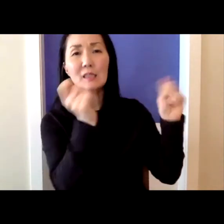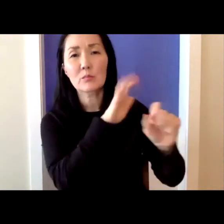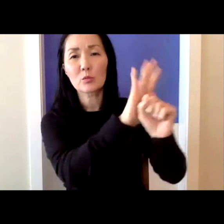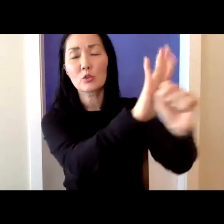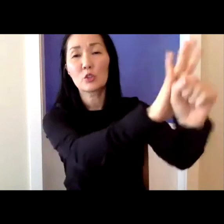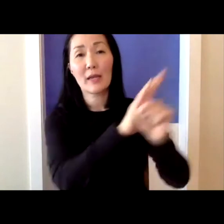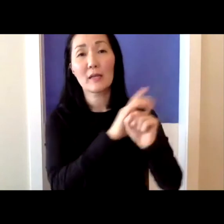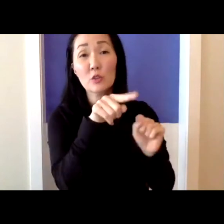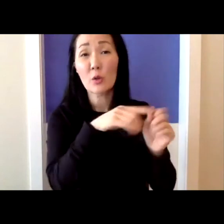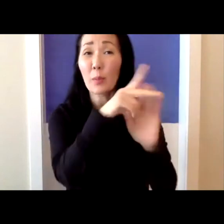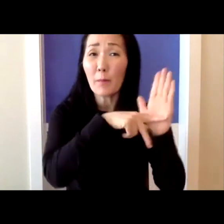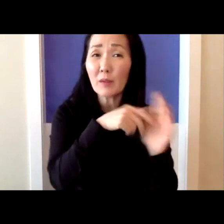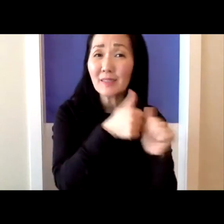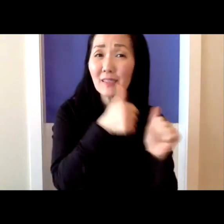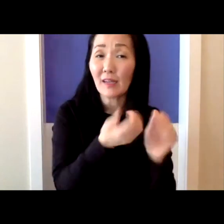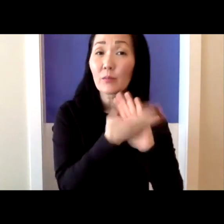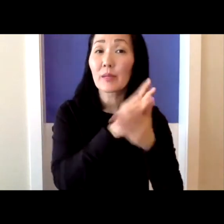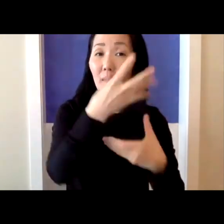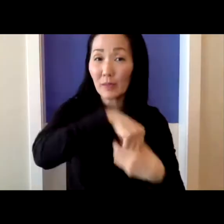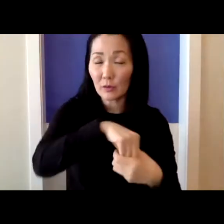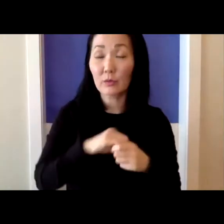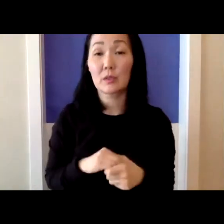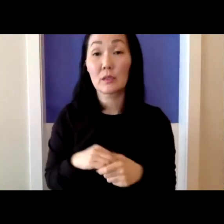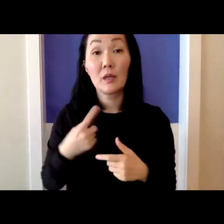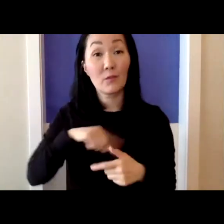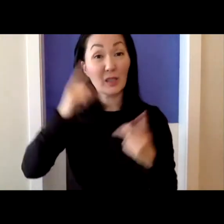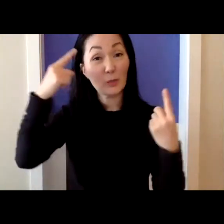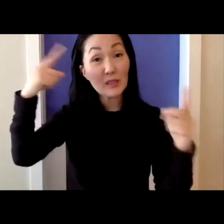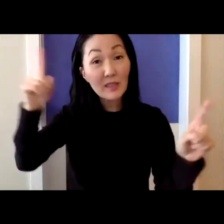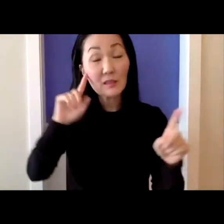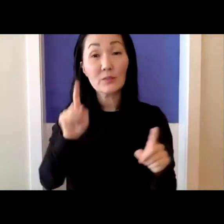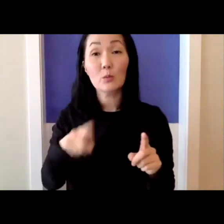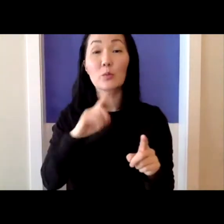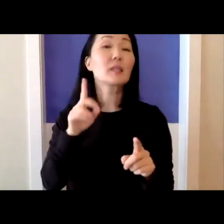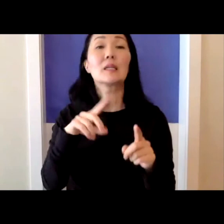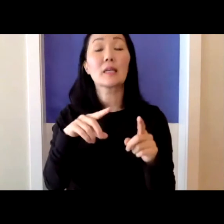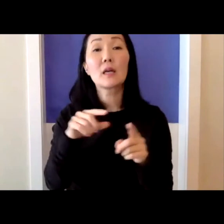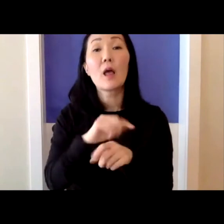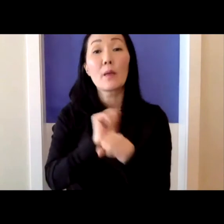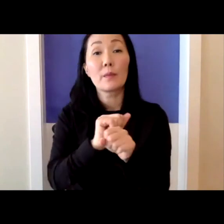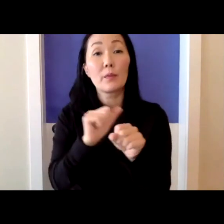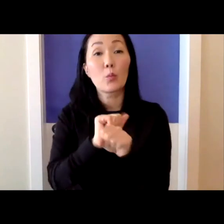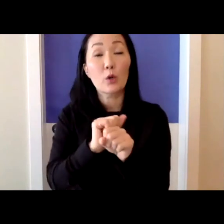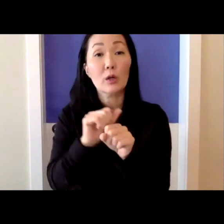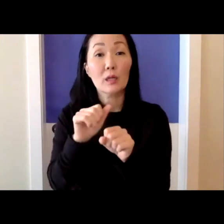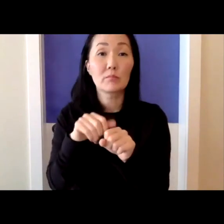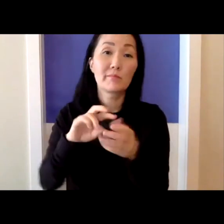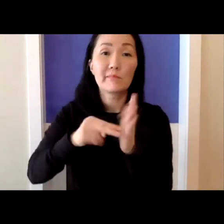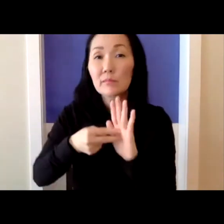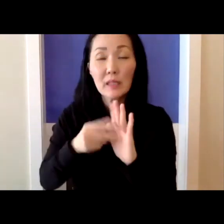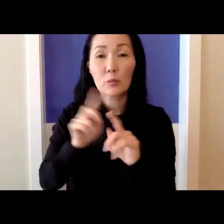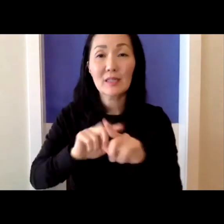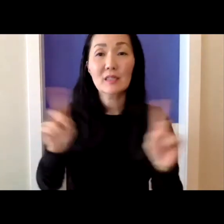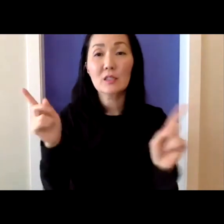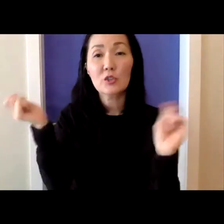inclusive. For us to be successful, we need to change the definition of work. It can't be about full-time sustainable employment, and we